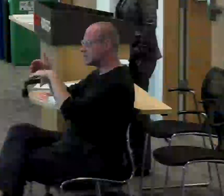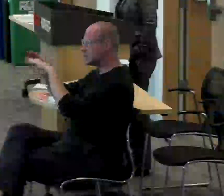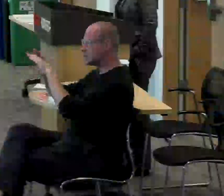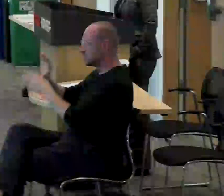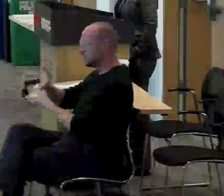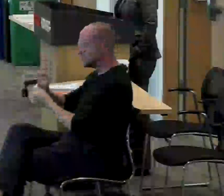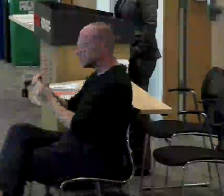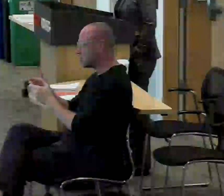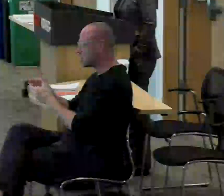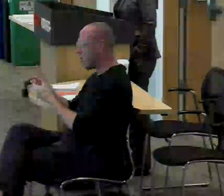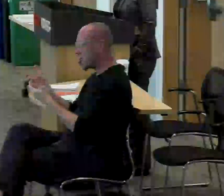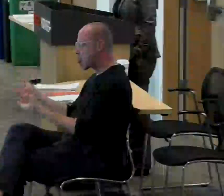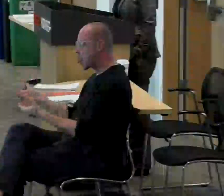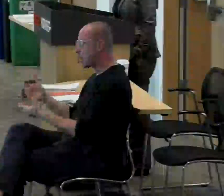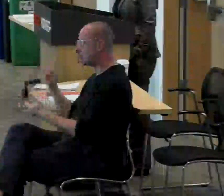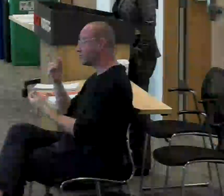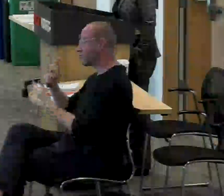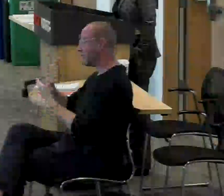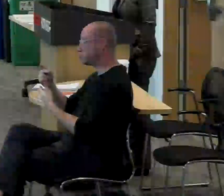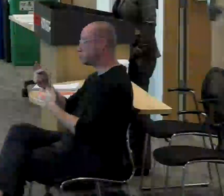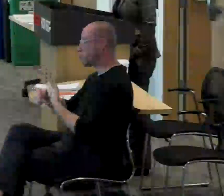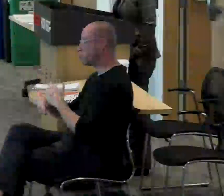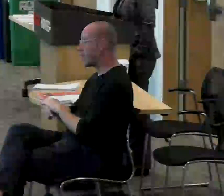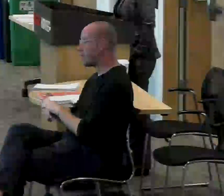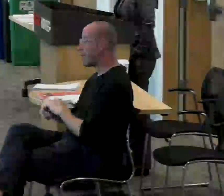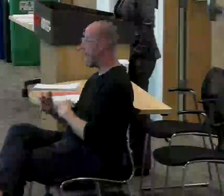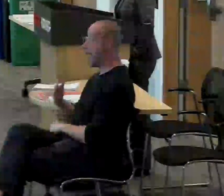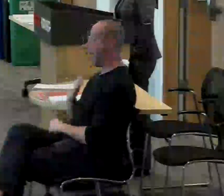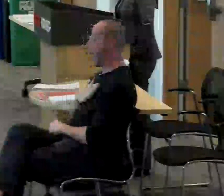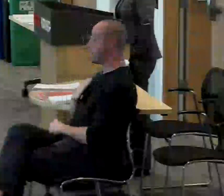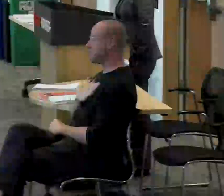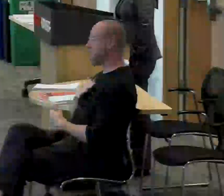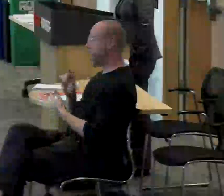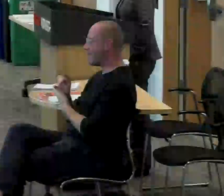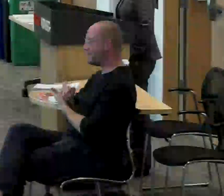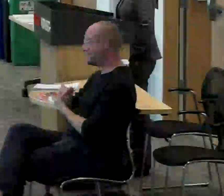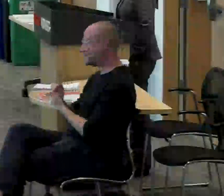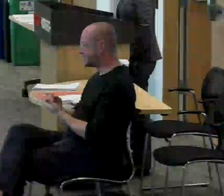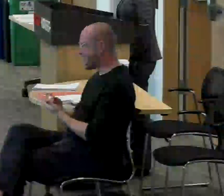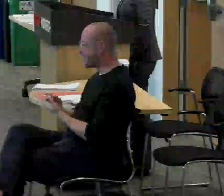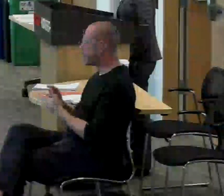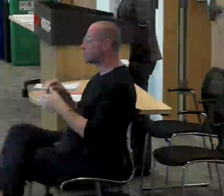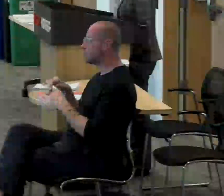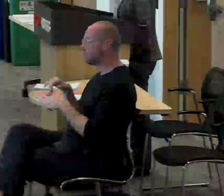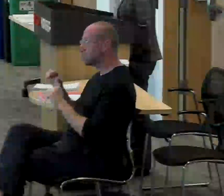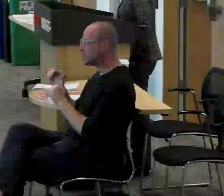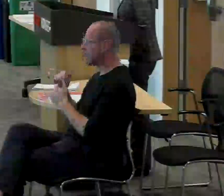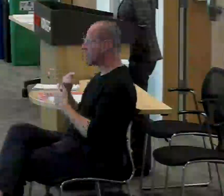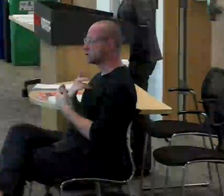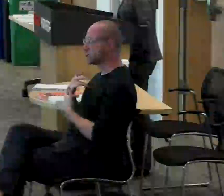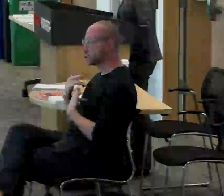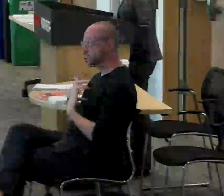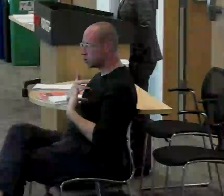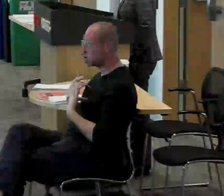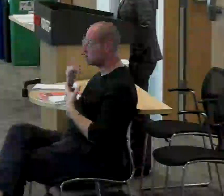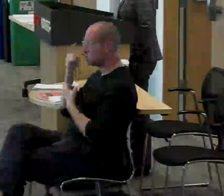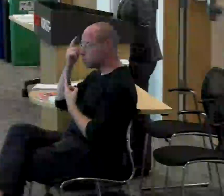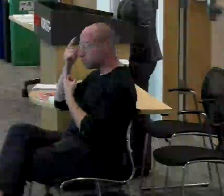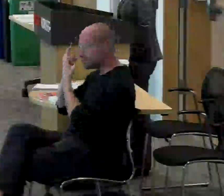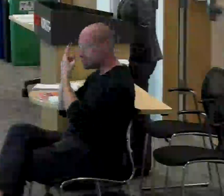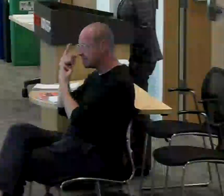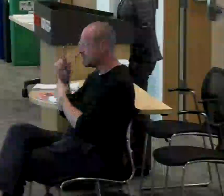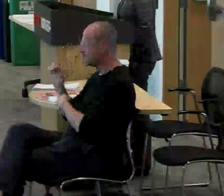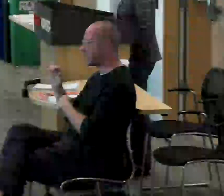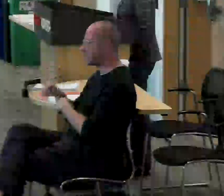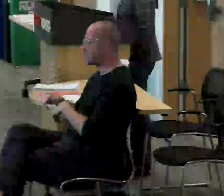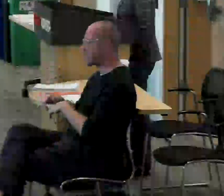programs. And again, I don't have mine designed yet, but it's of great concern to us. We understand that there is a large part of our